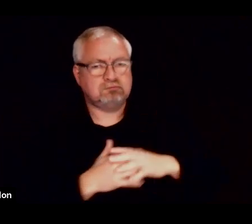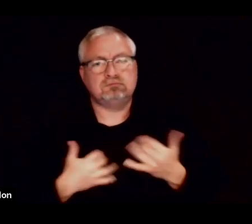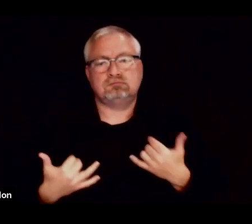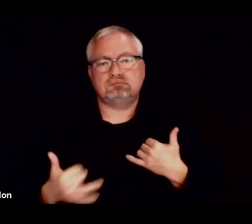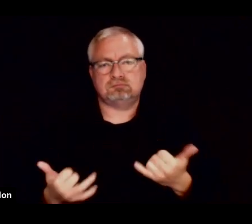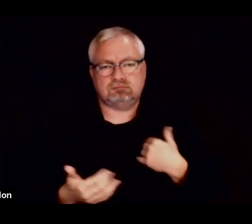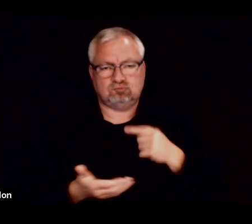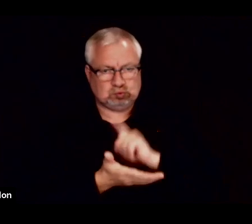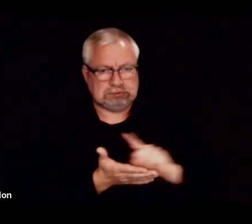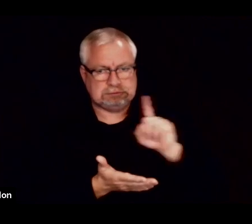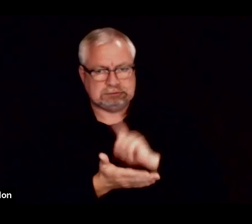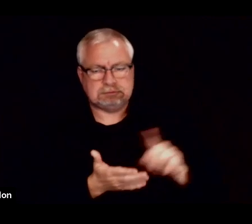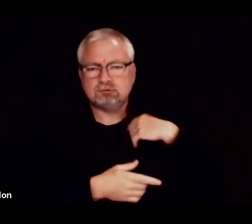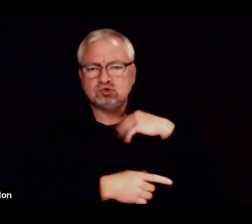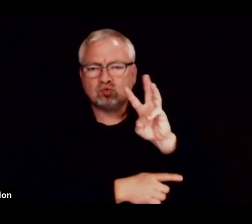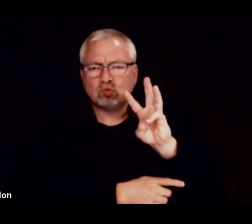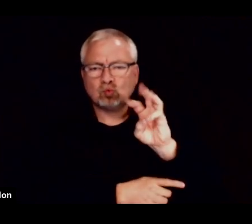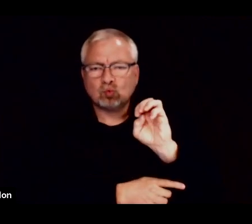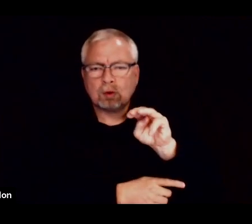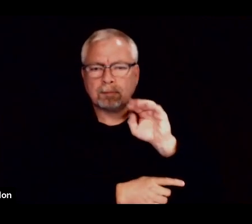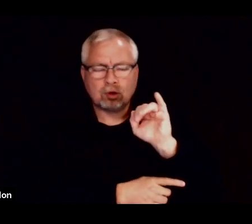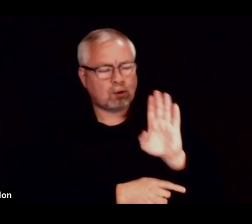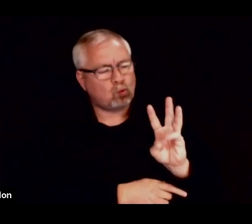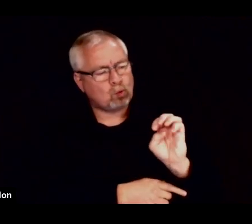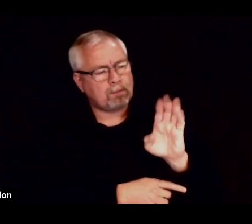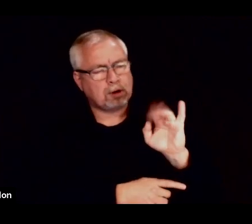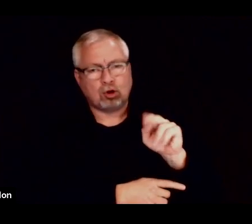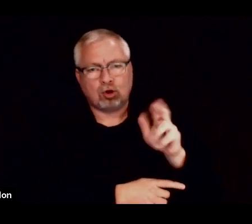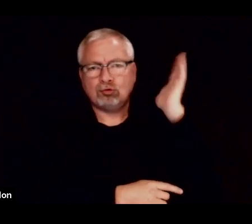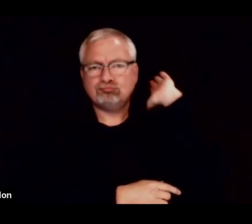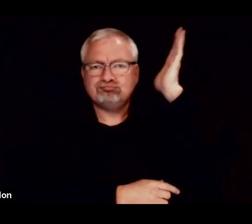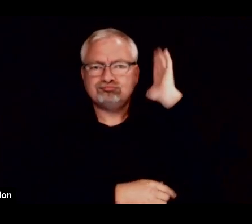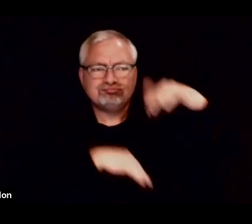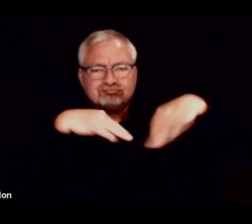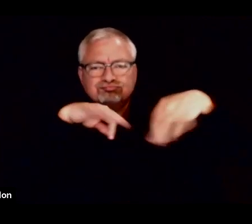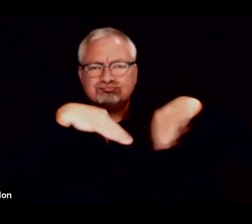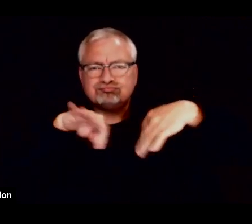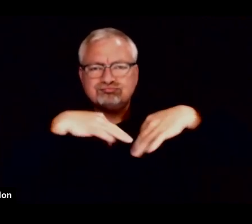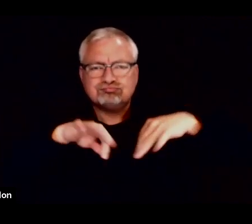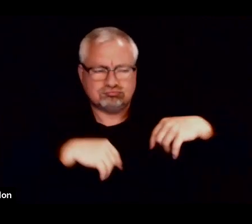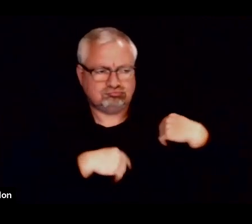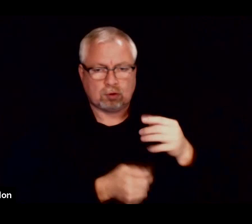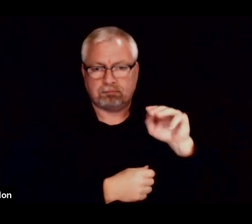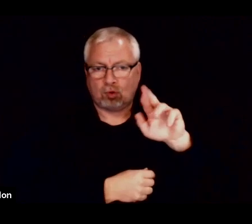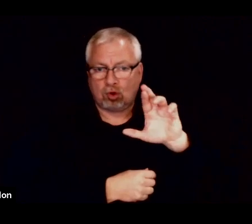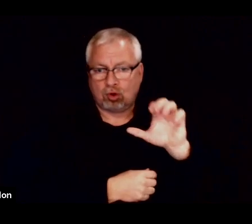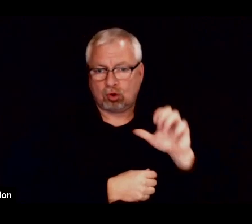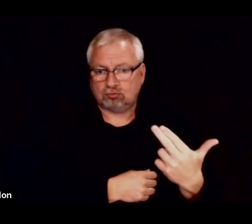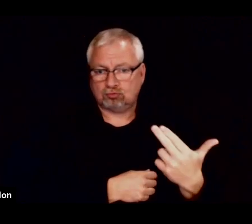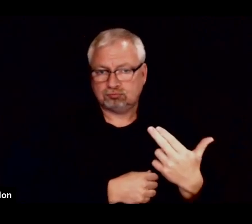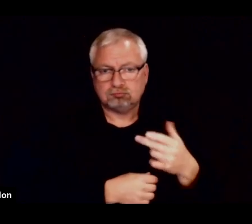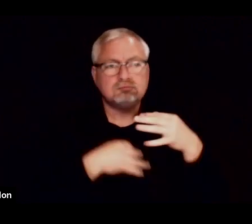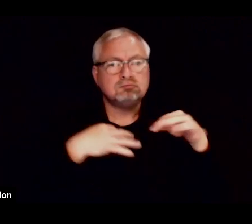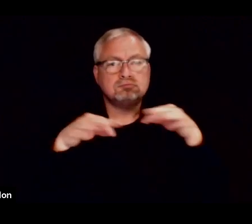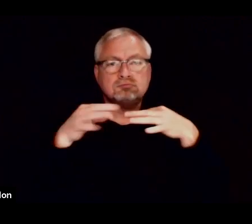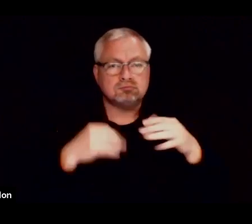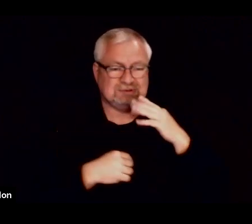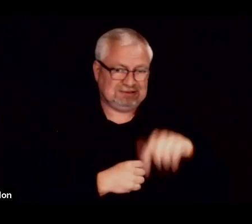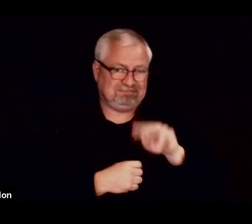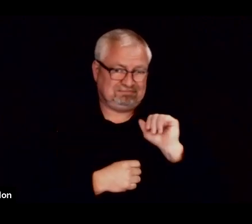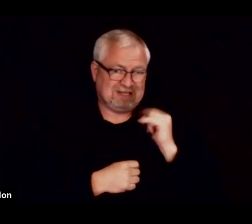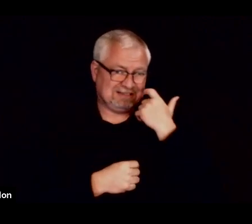March. And then on May 14th, we held a special webinar to go over these new testing and guidance plans, which was extremely